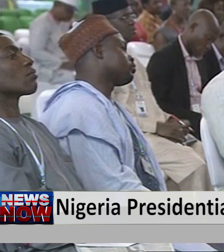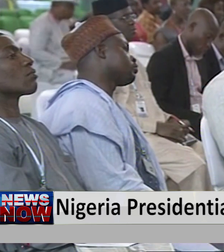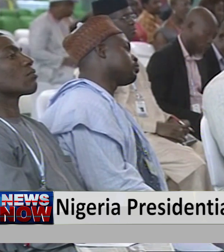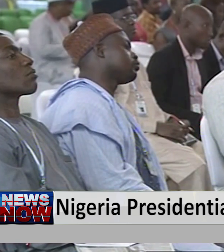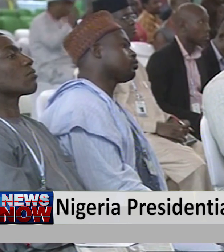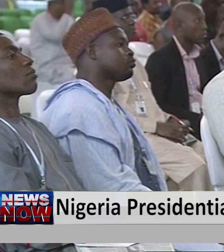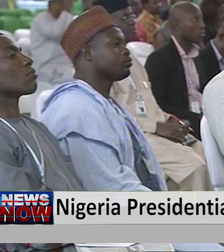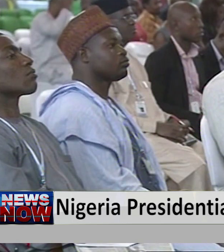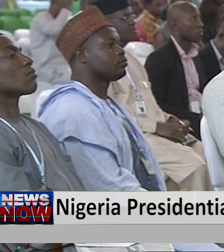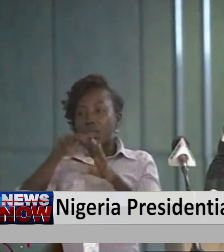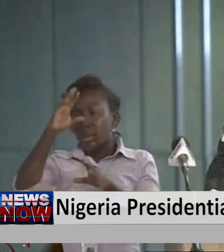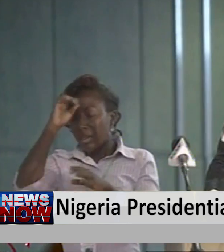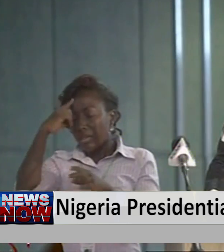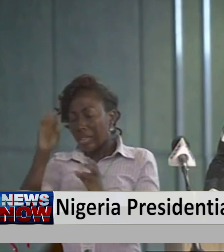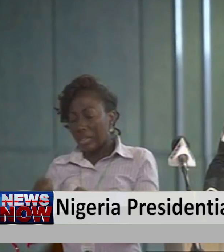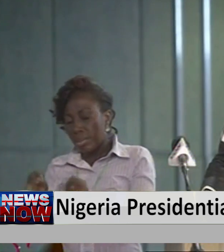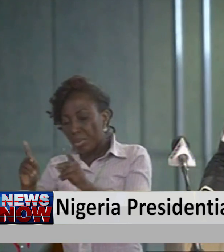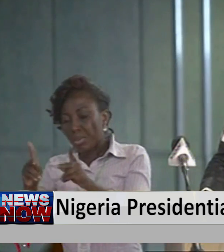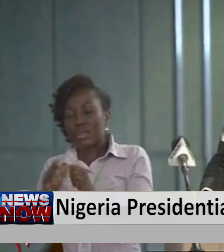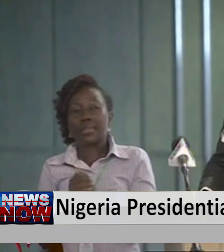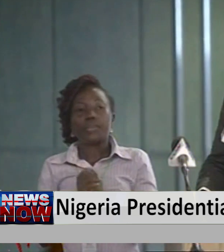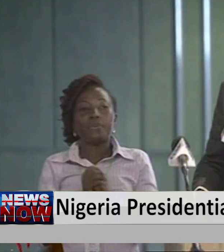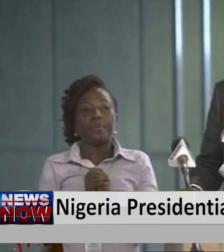Thank you, Mr. Chairman, for this opportunity.